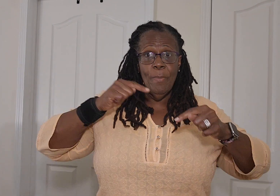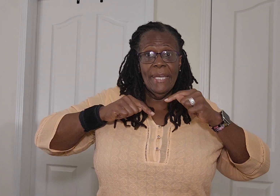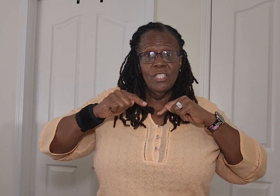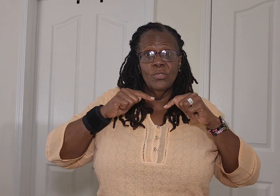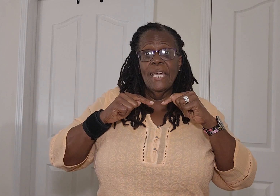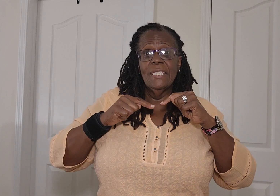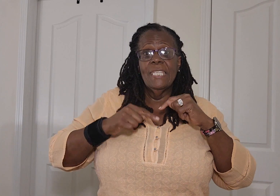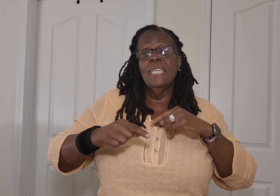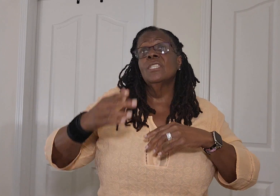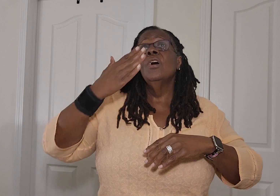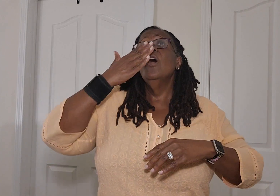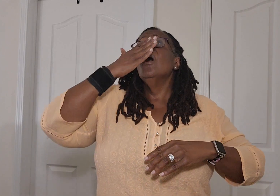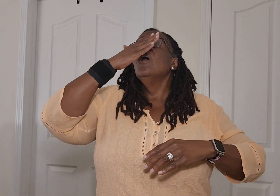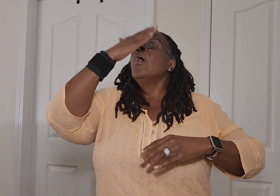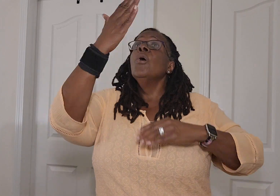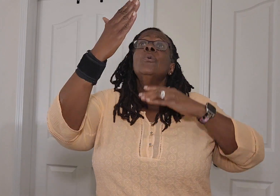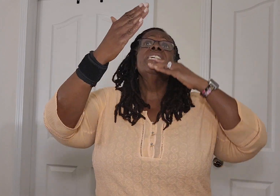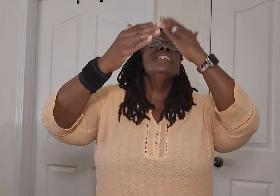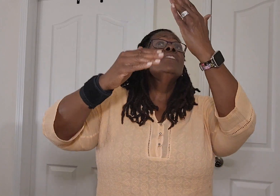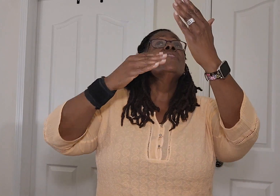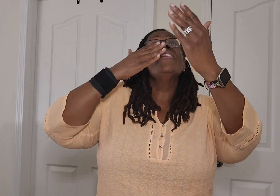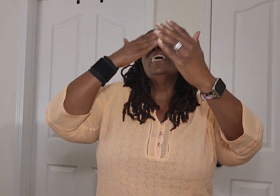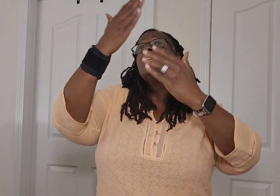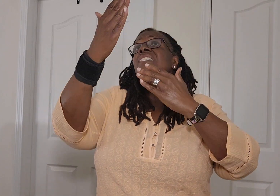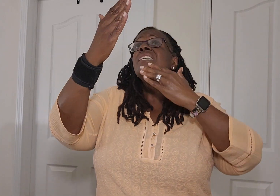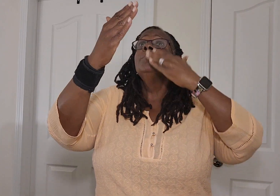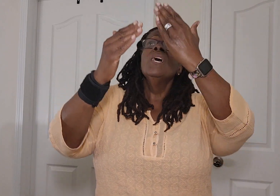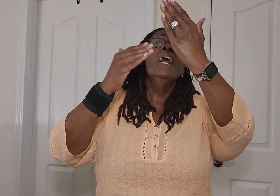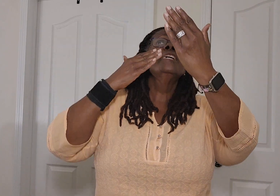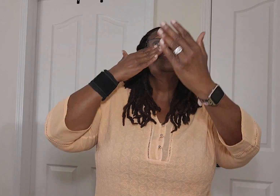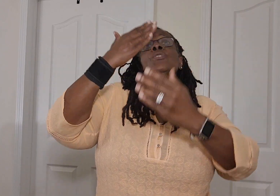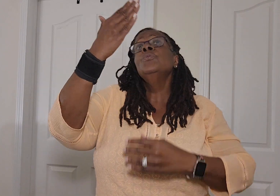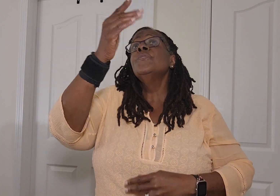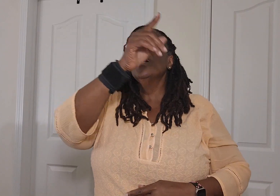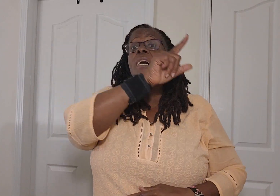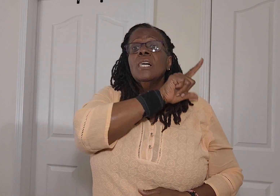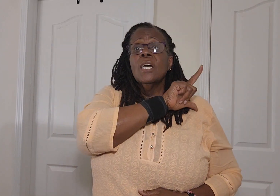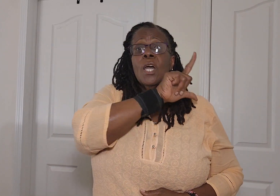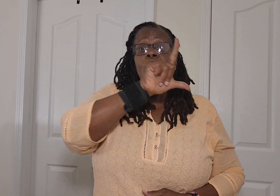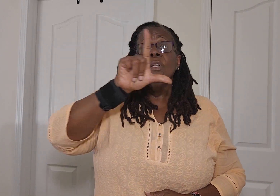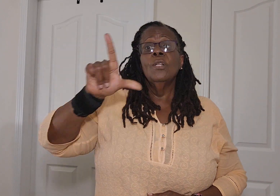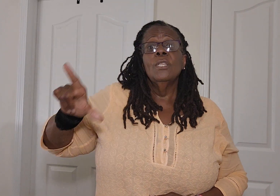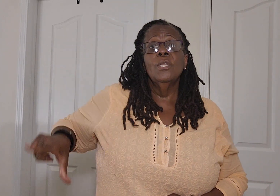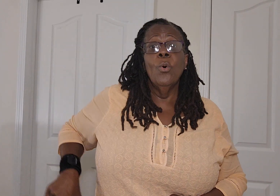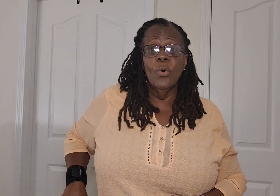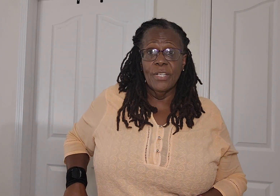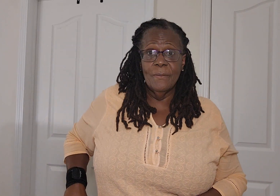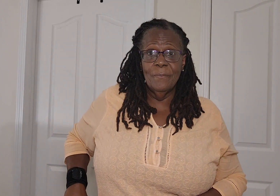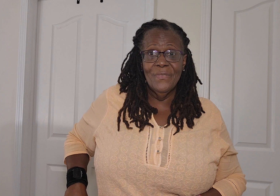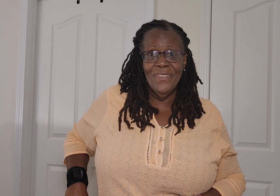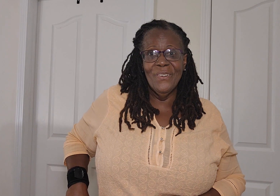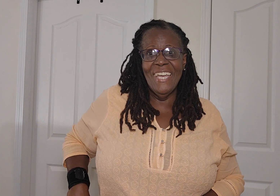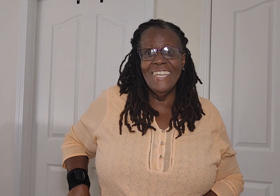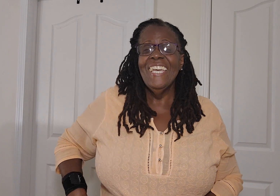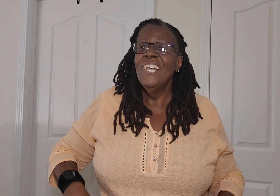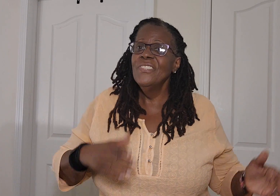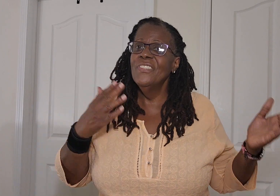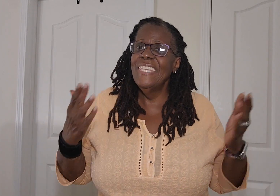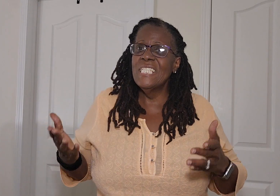back and do that again. Oh, give thanks unto the Lord. Okay? Then the next